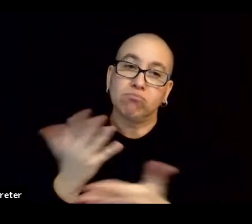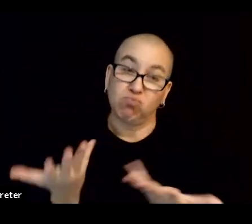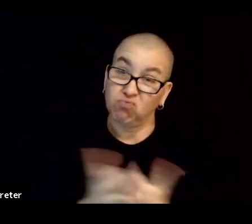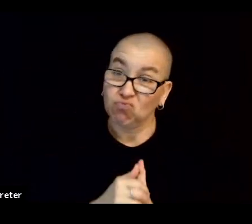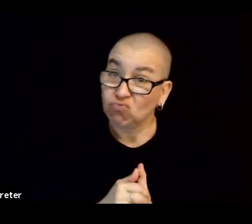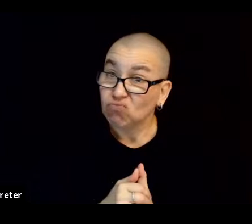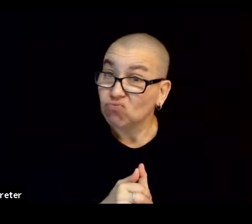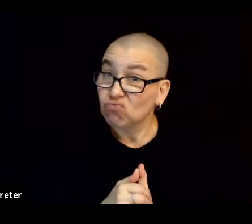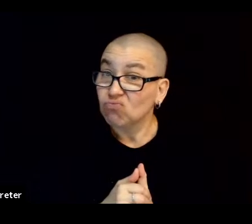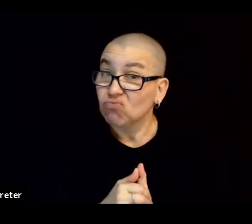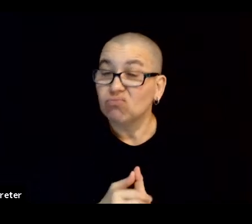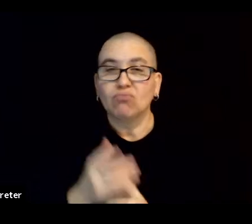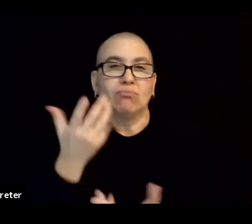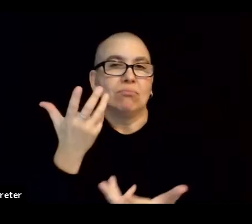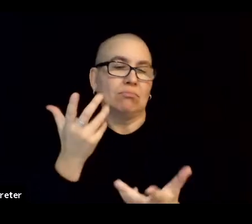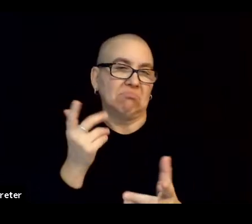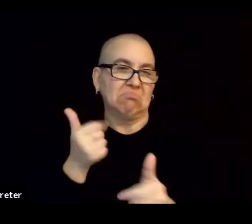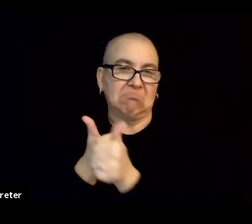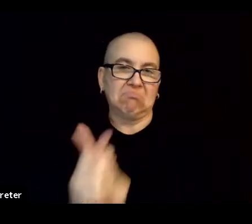Okay, thanks.